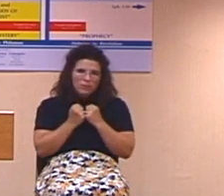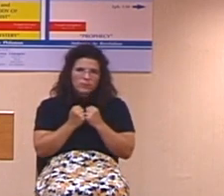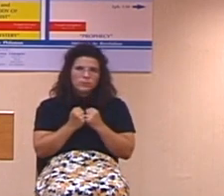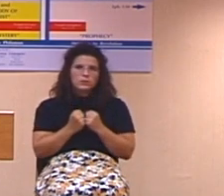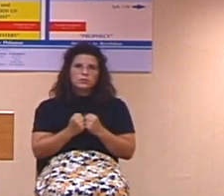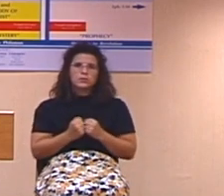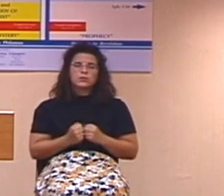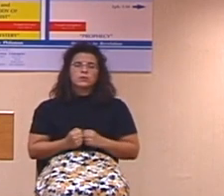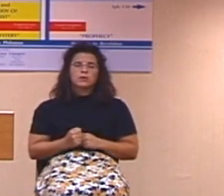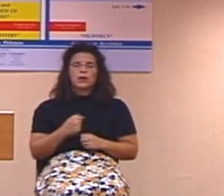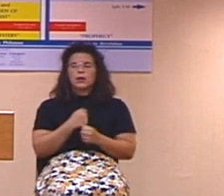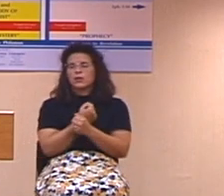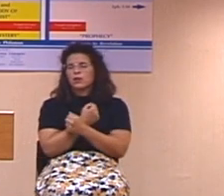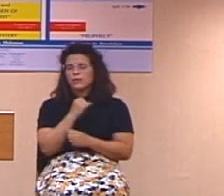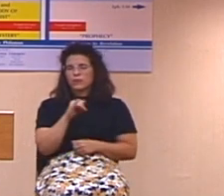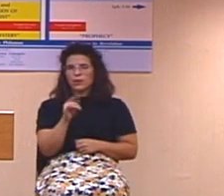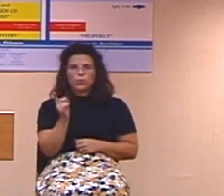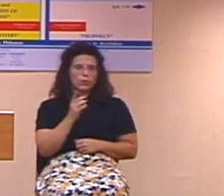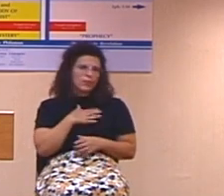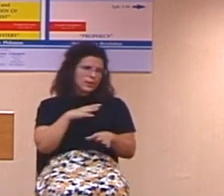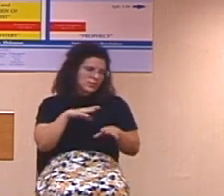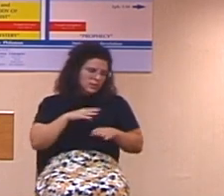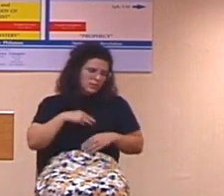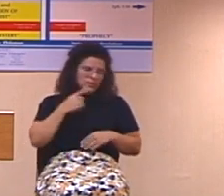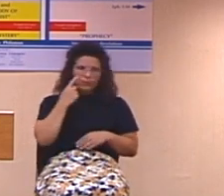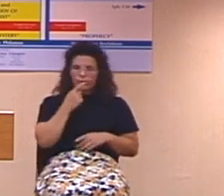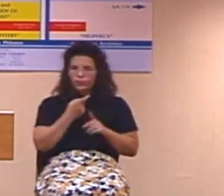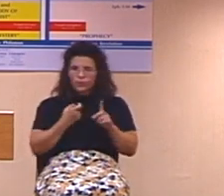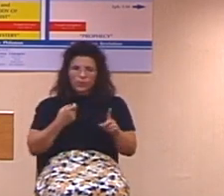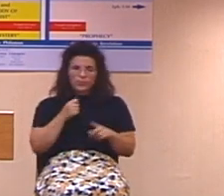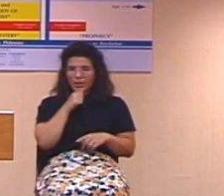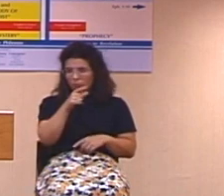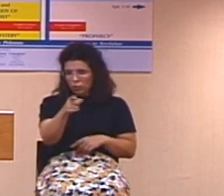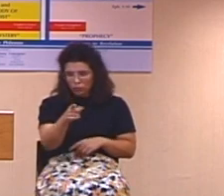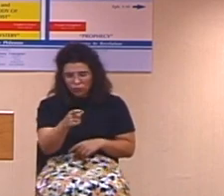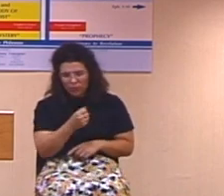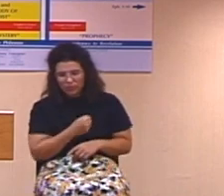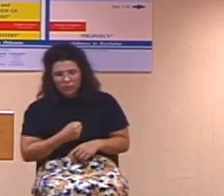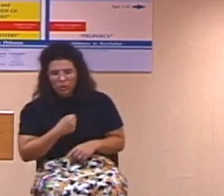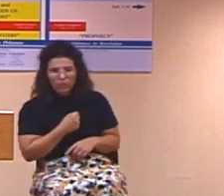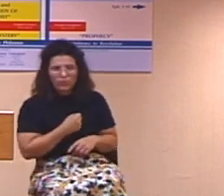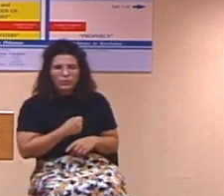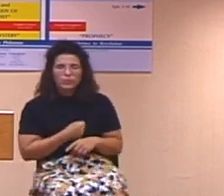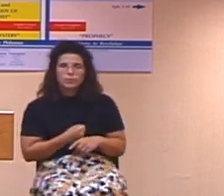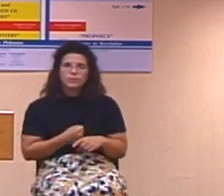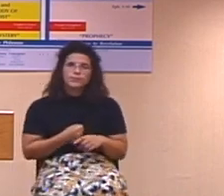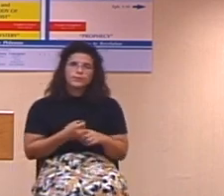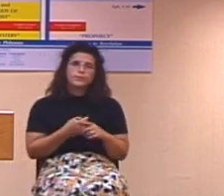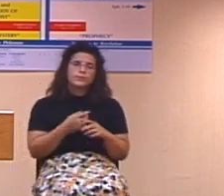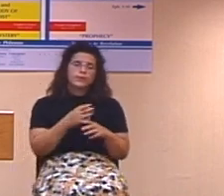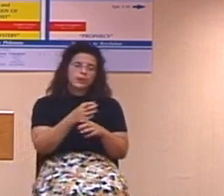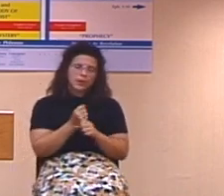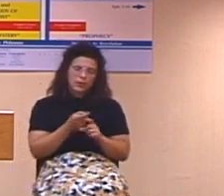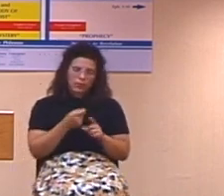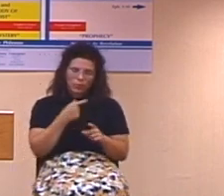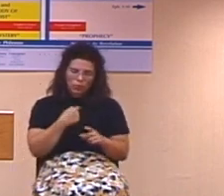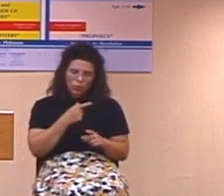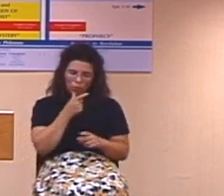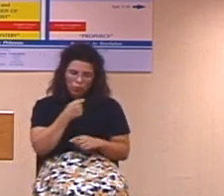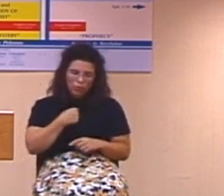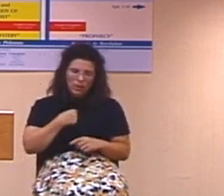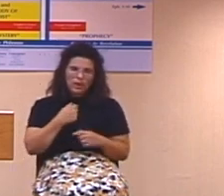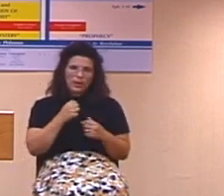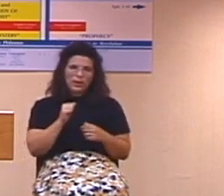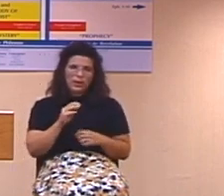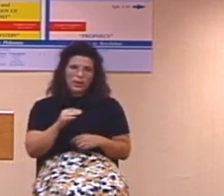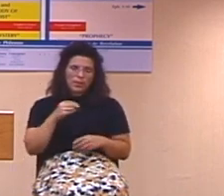that. You know where I get my acceptance from? Not you. I'm sorry. I get it from who I am in